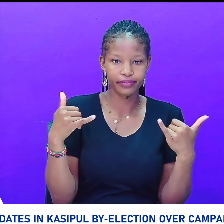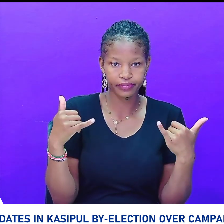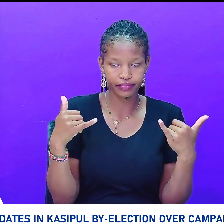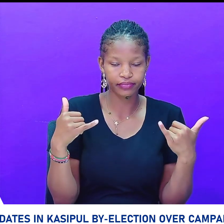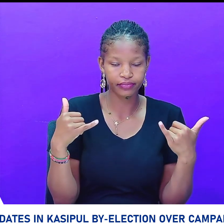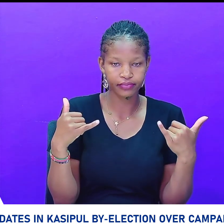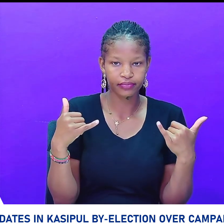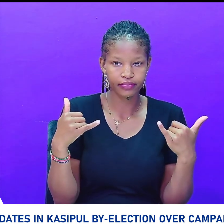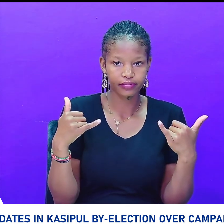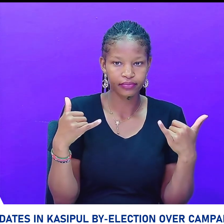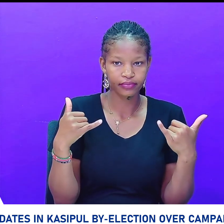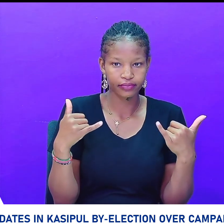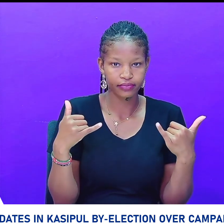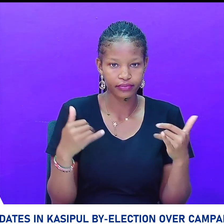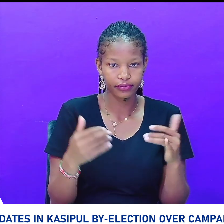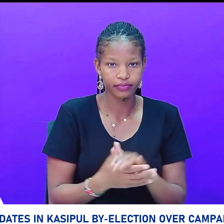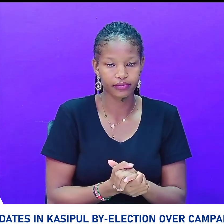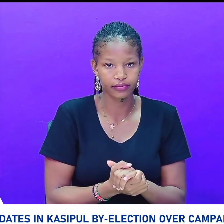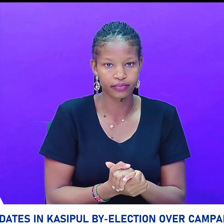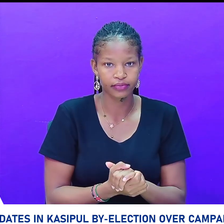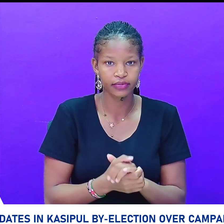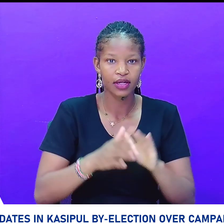of deadly campaign violence.